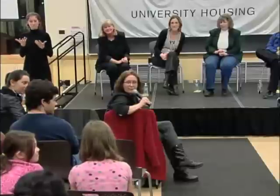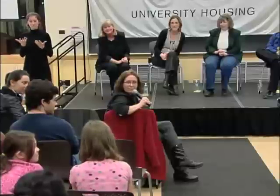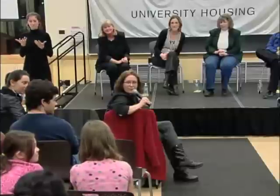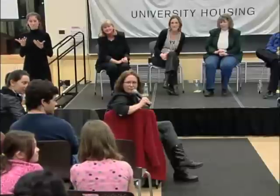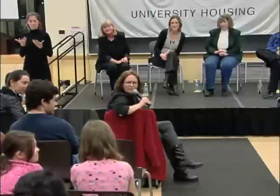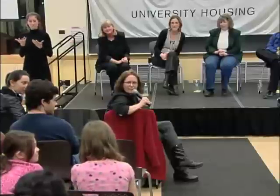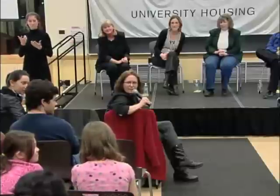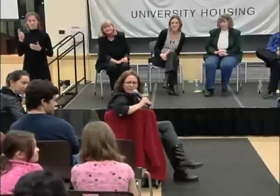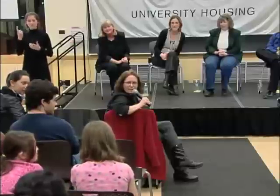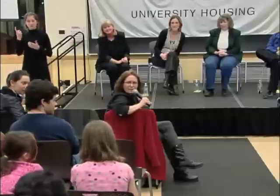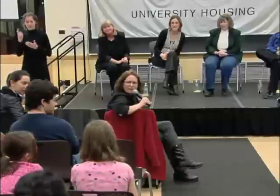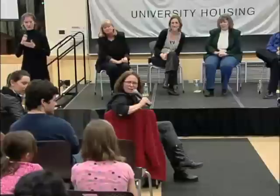something else, like